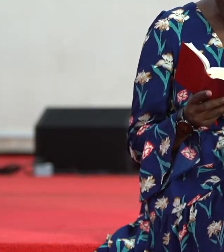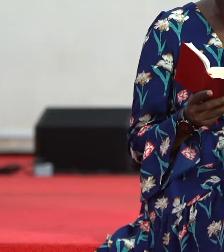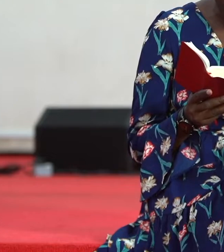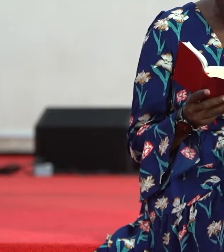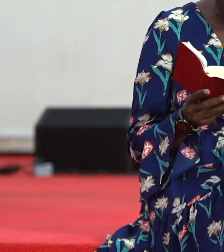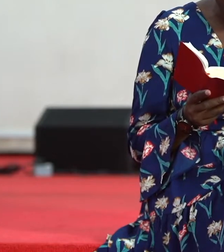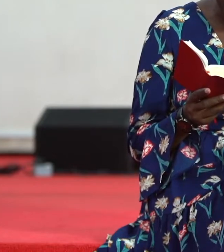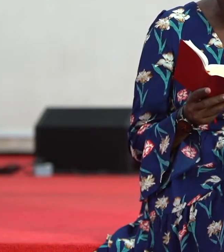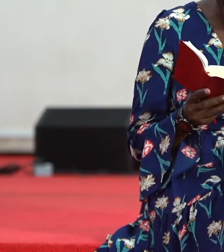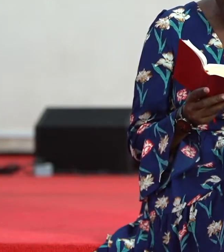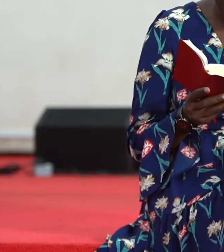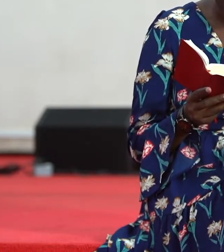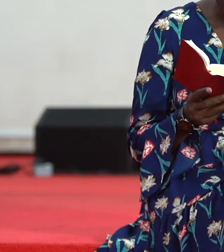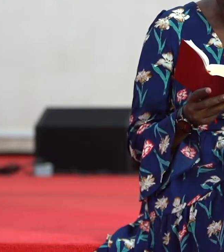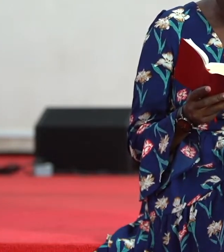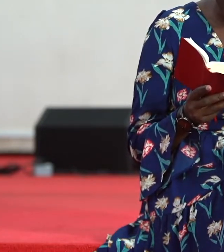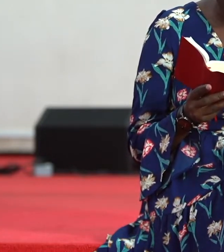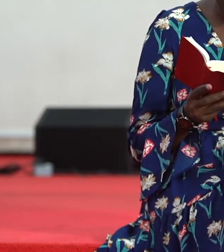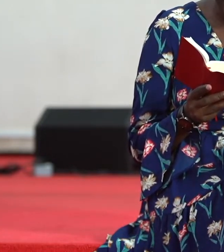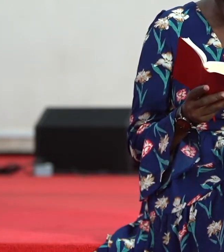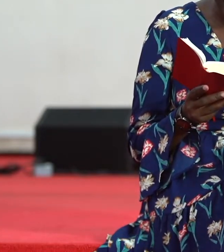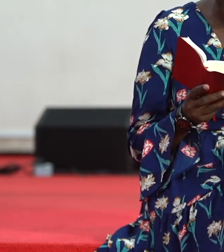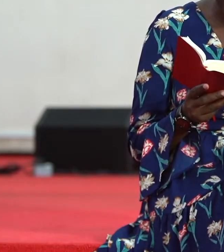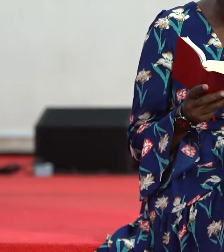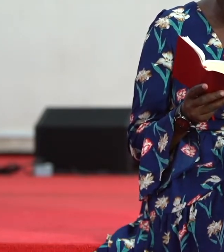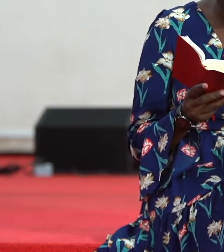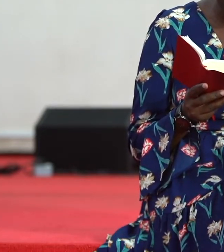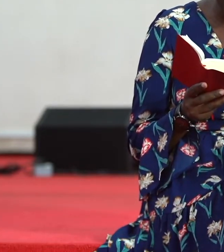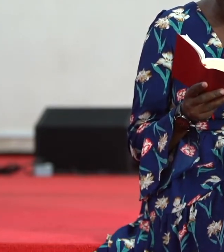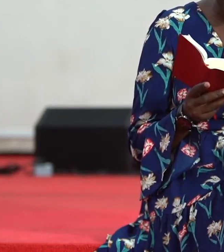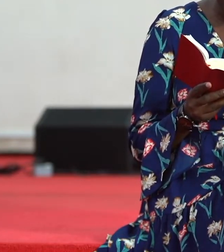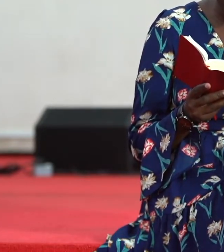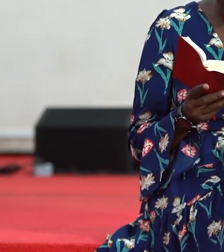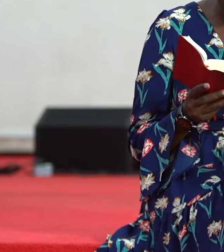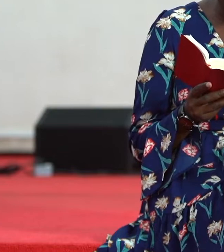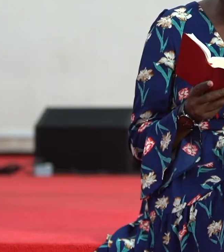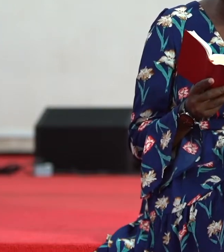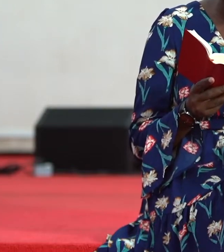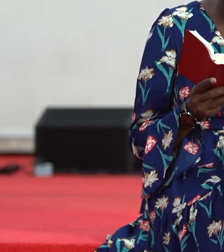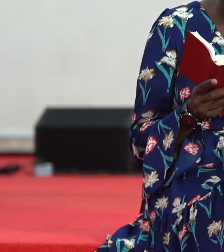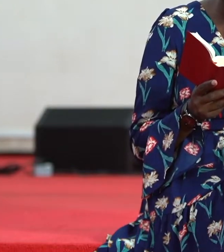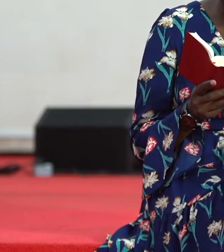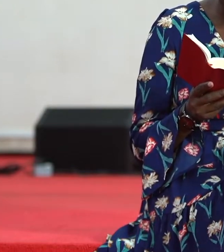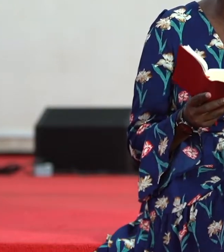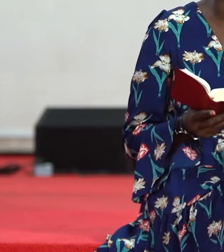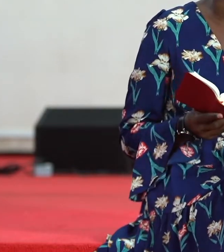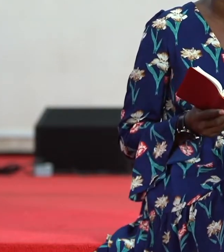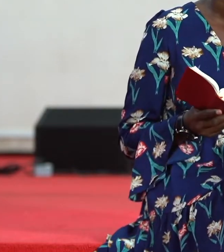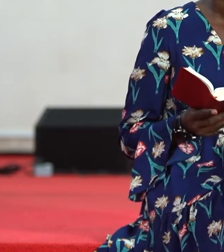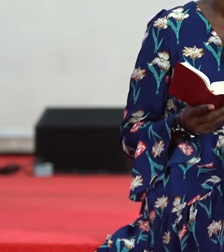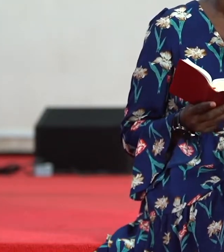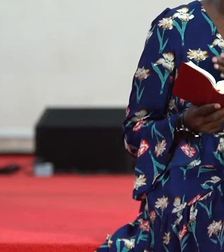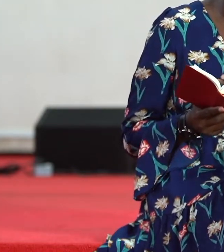we have redemption through his blood, the forgiveness of sins, in accordance with the riches of God's